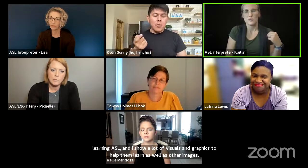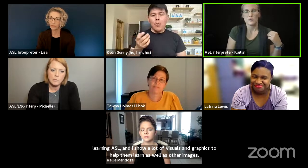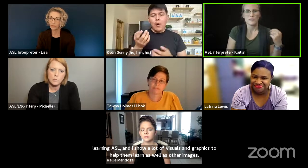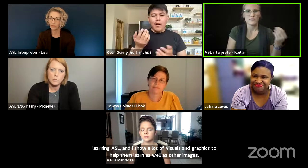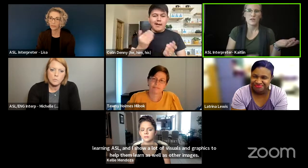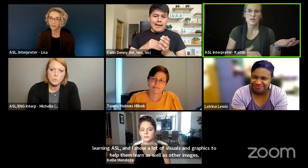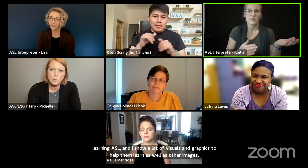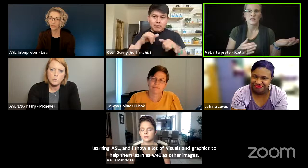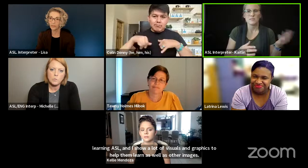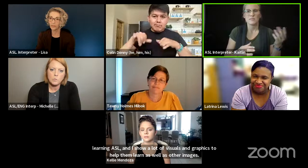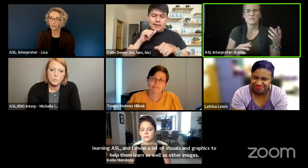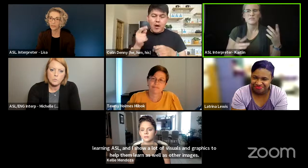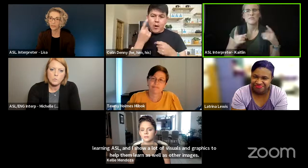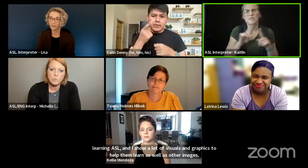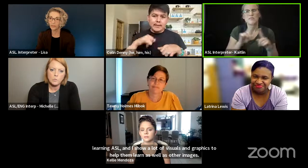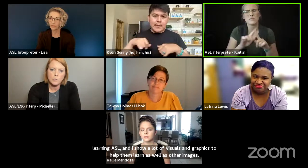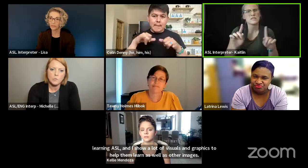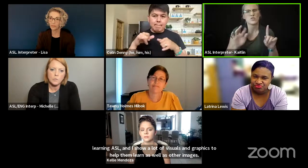Yeah, so Not